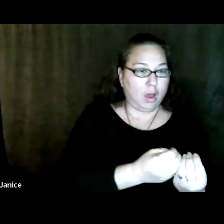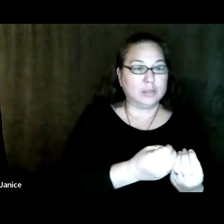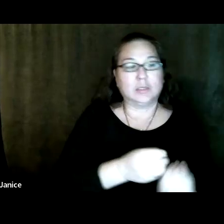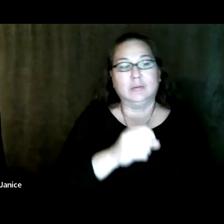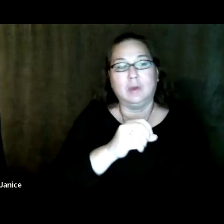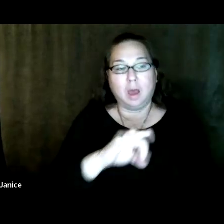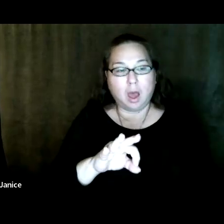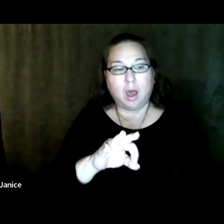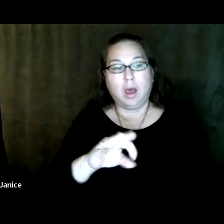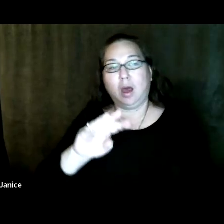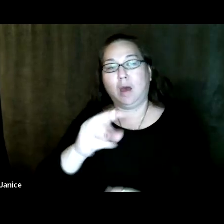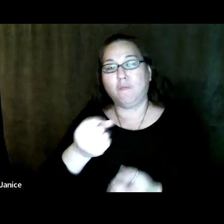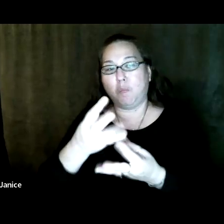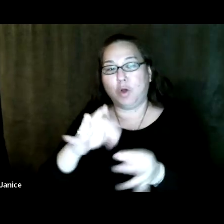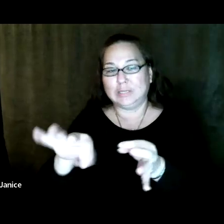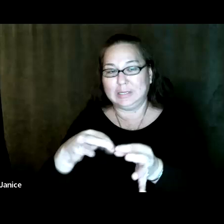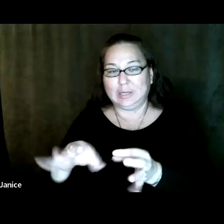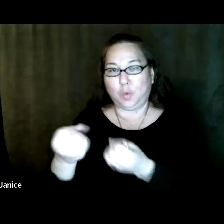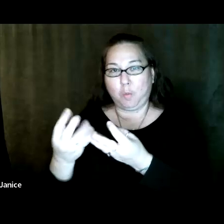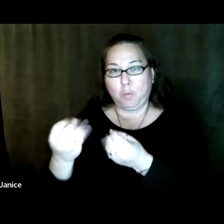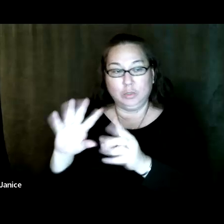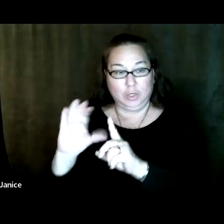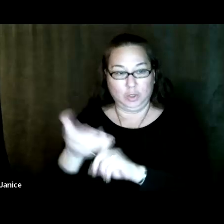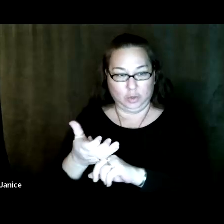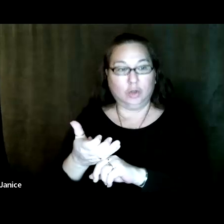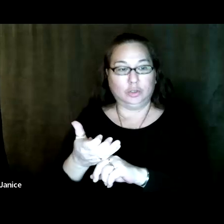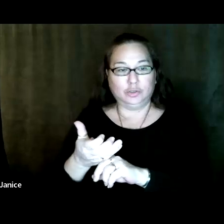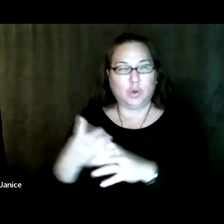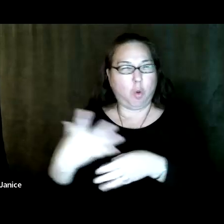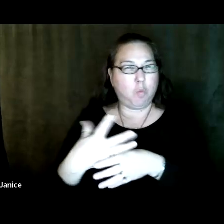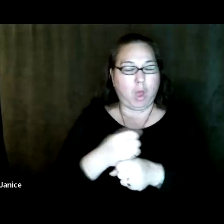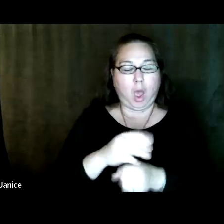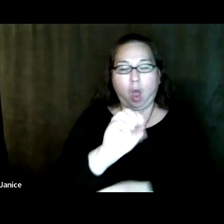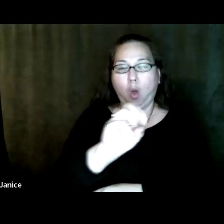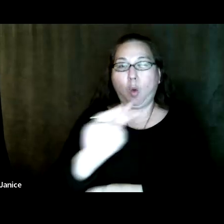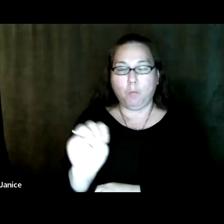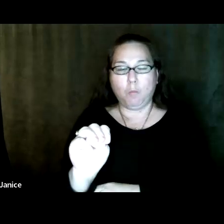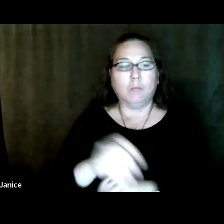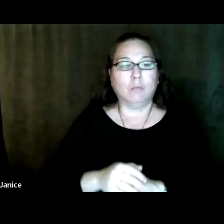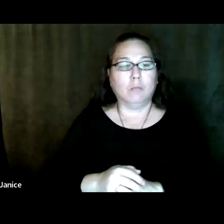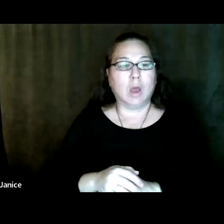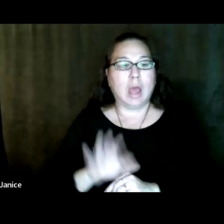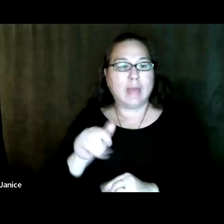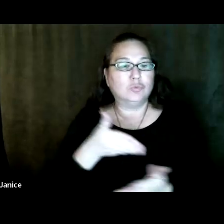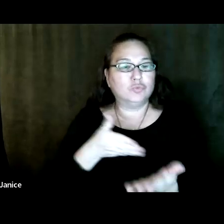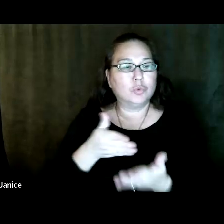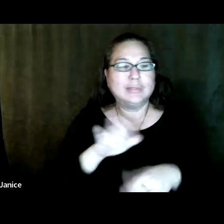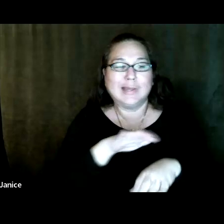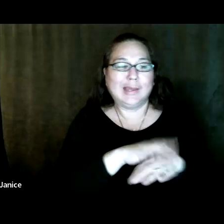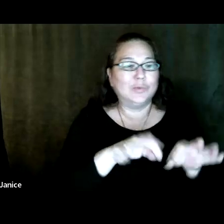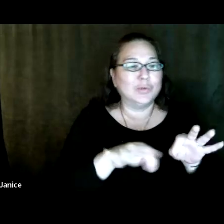proposals for schools around the city that will serve English language learners and newcomers to the district, kindergarten to high